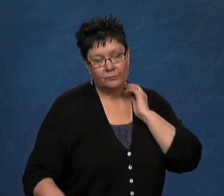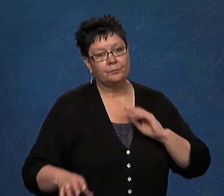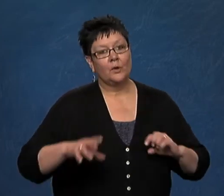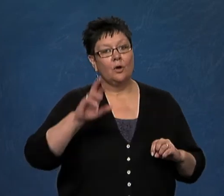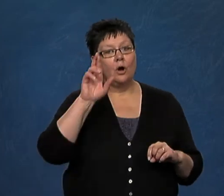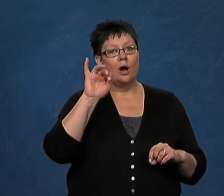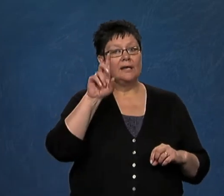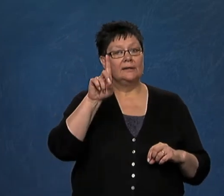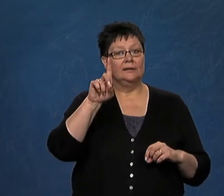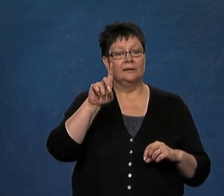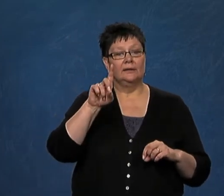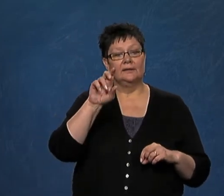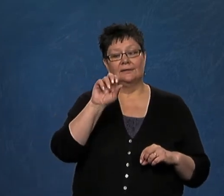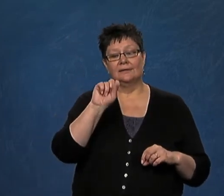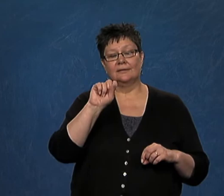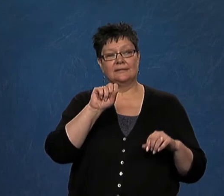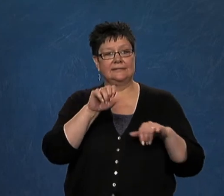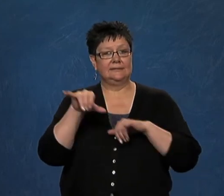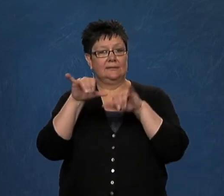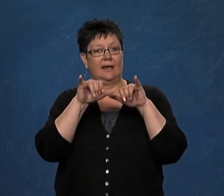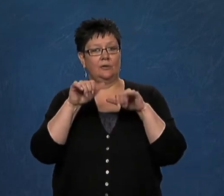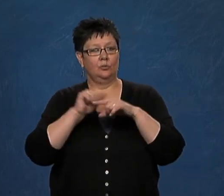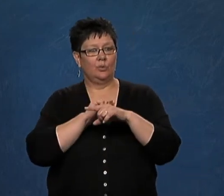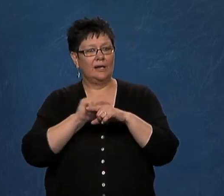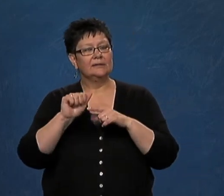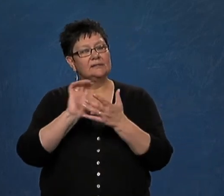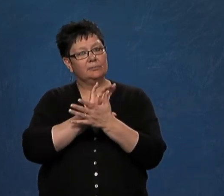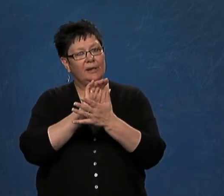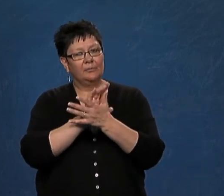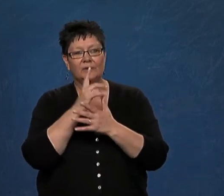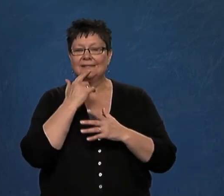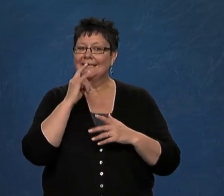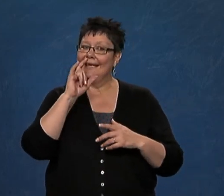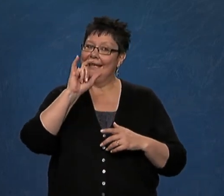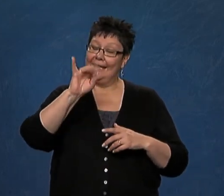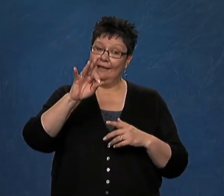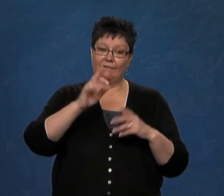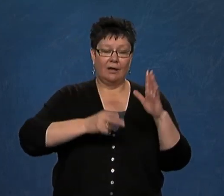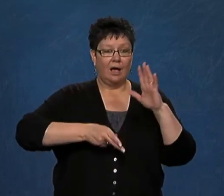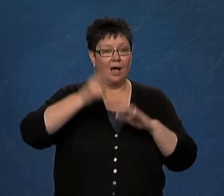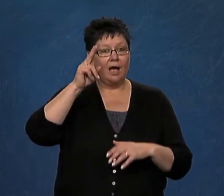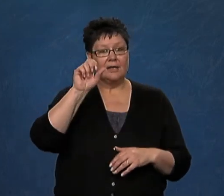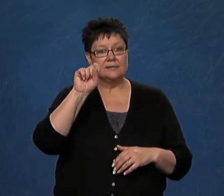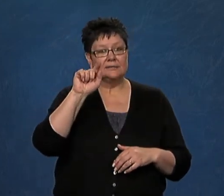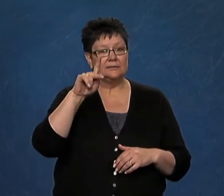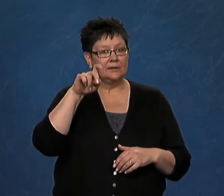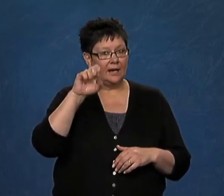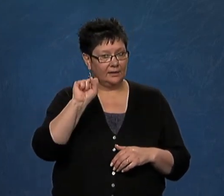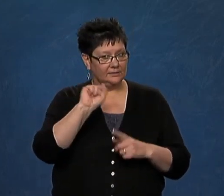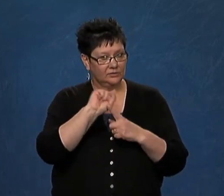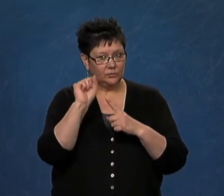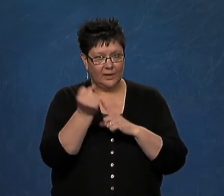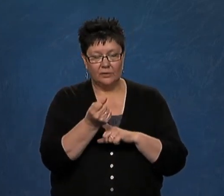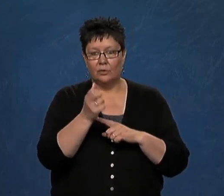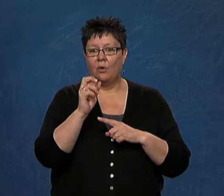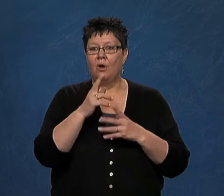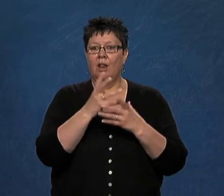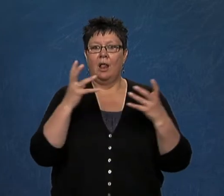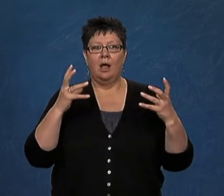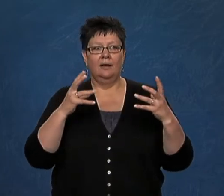Now, RID's standard practice papers say if it's a high-stakes situation